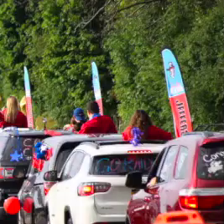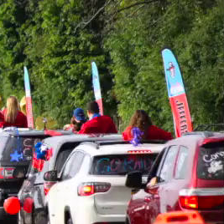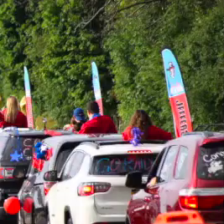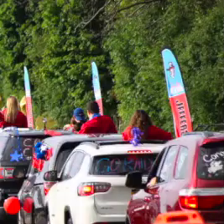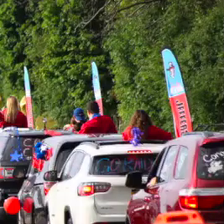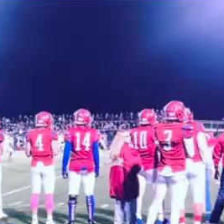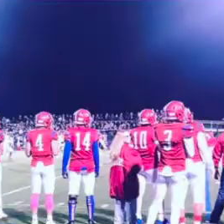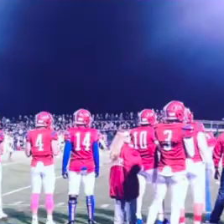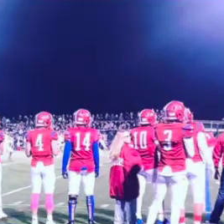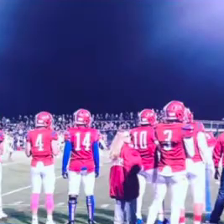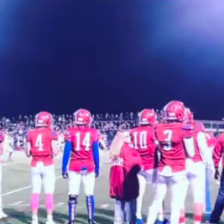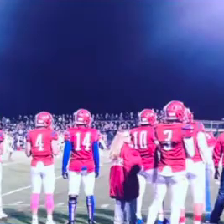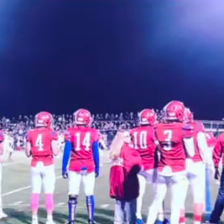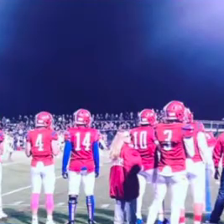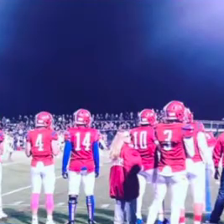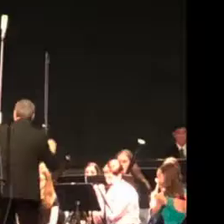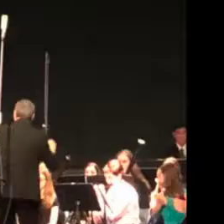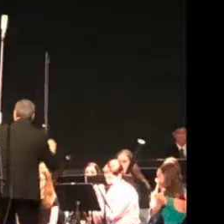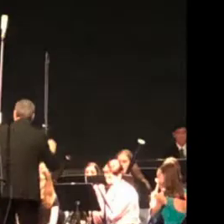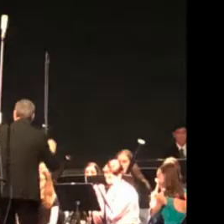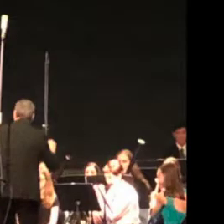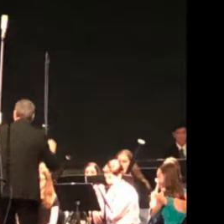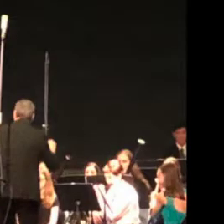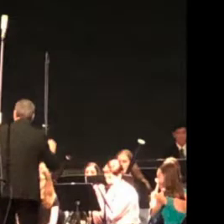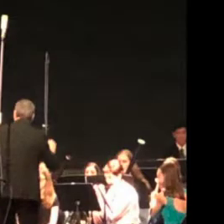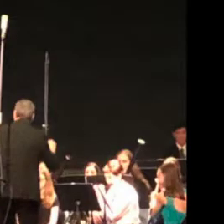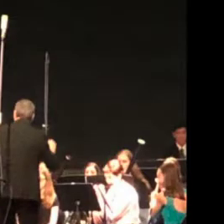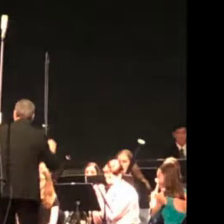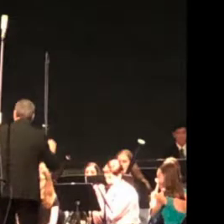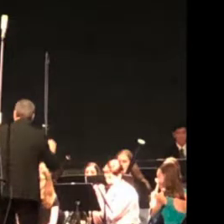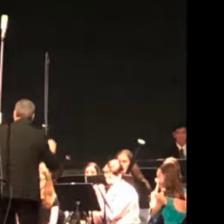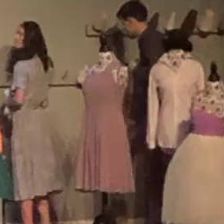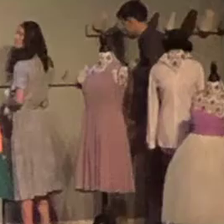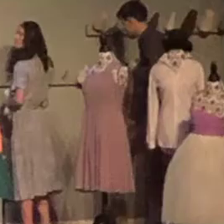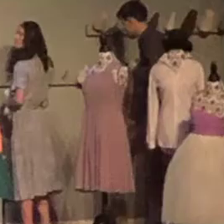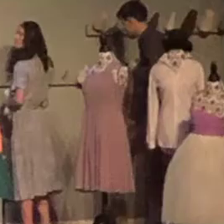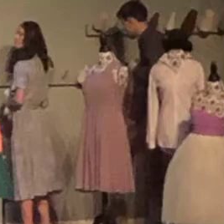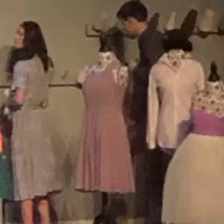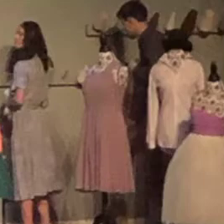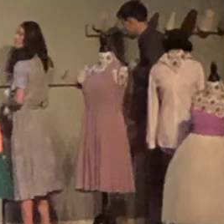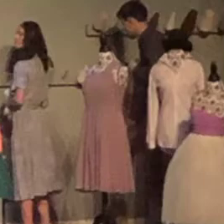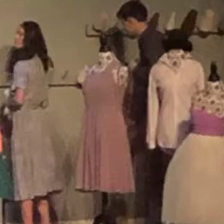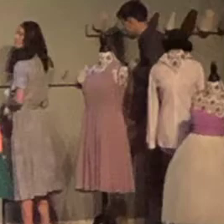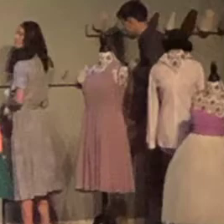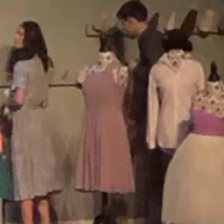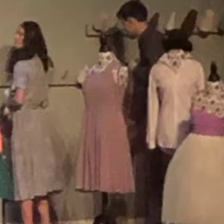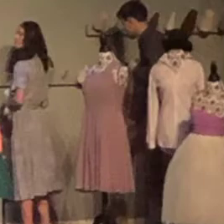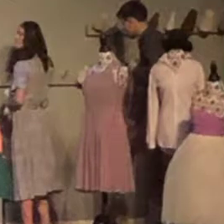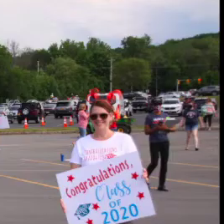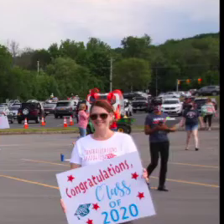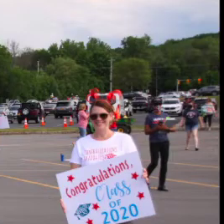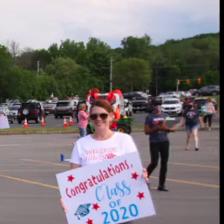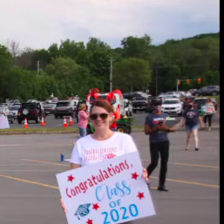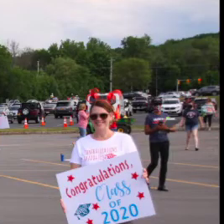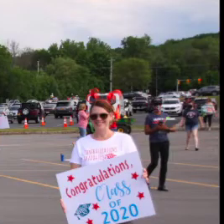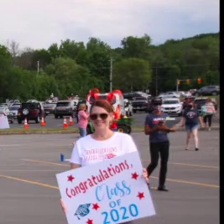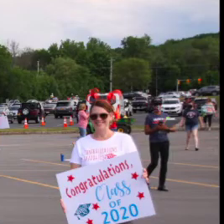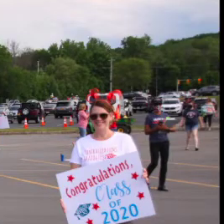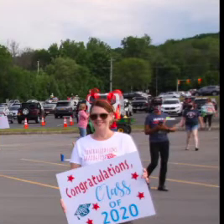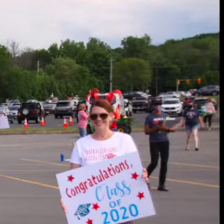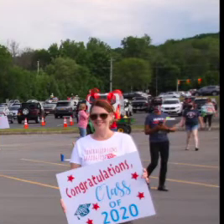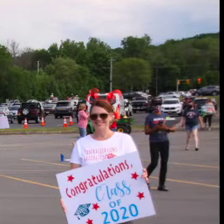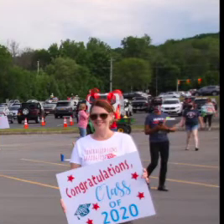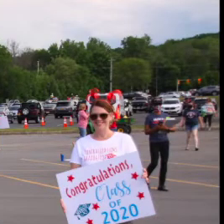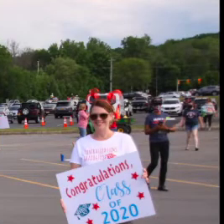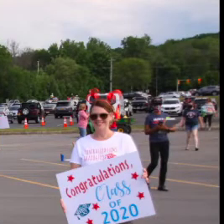their youth ball games, recitals, and in other life-defining moments. You do the little things that mean so much